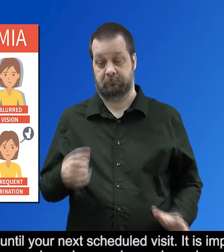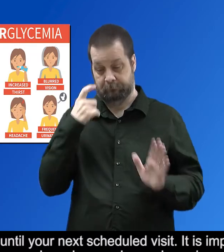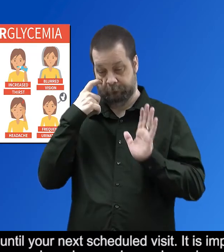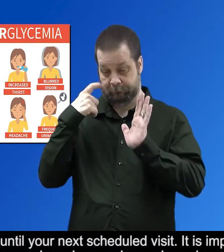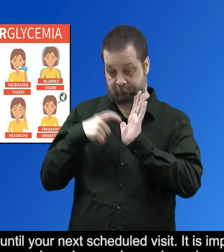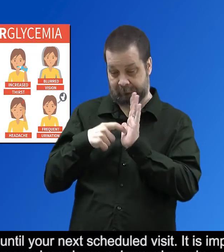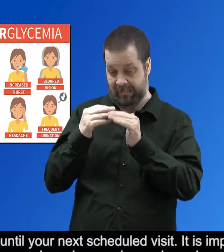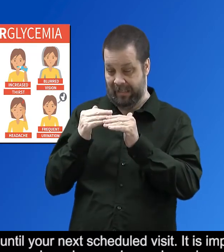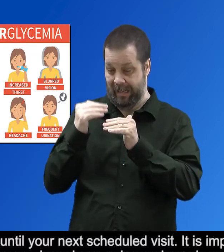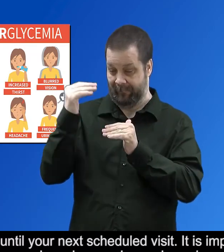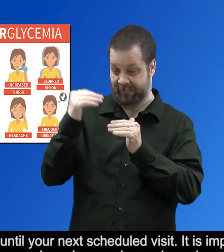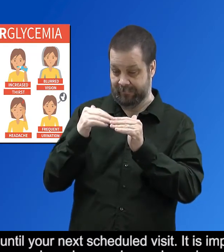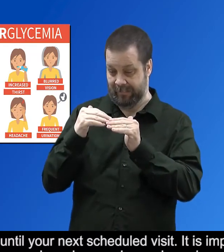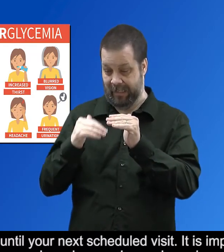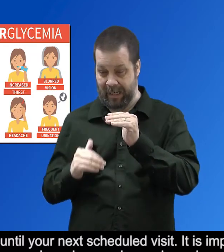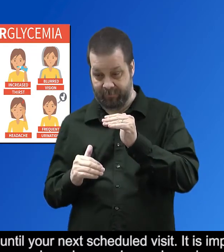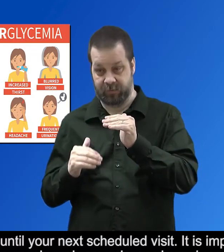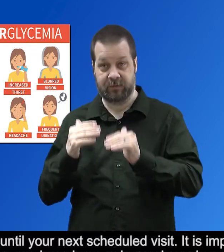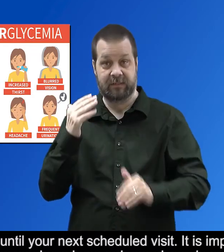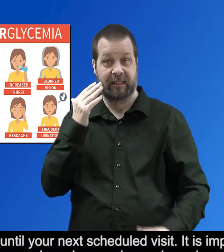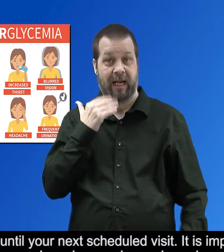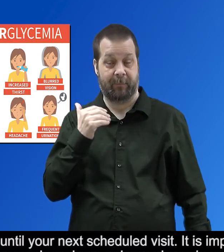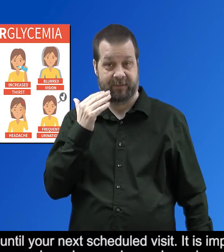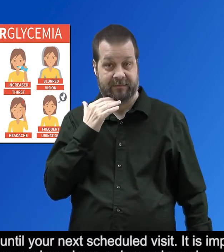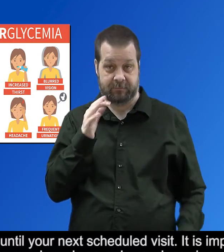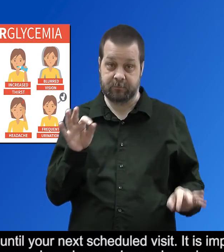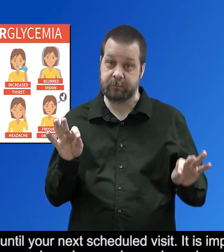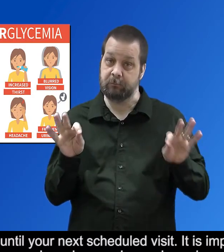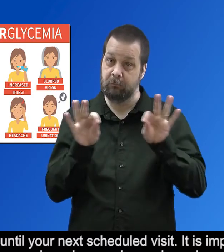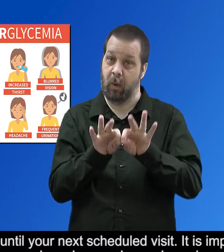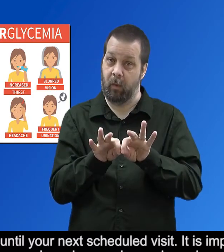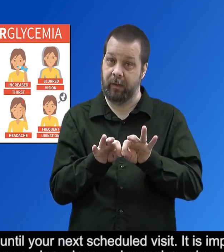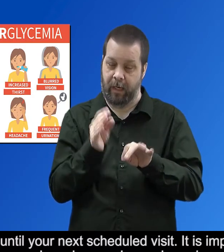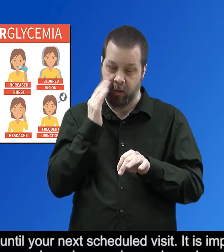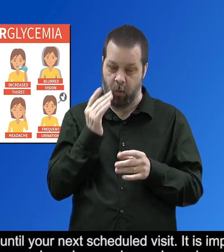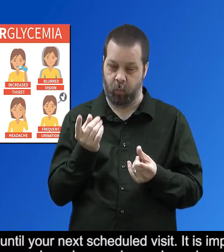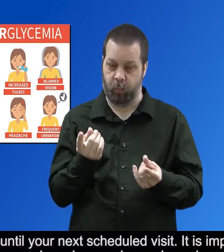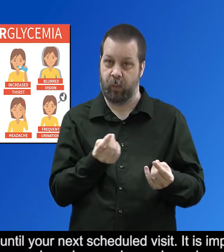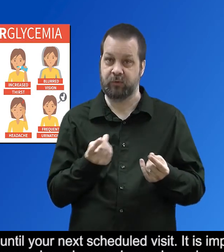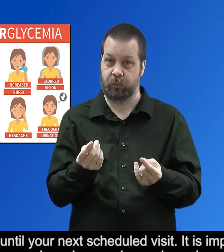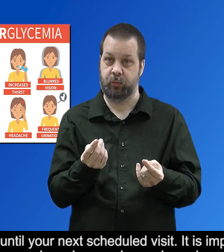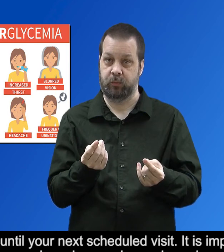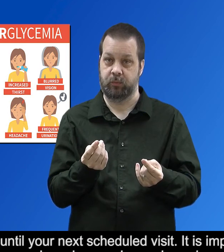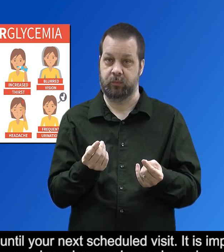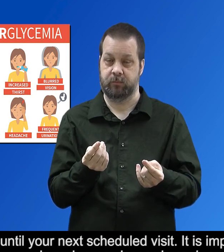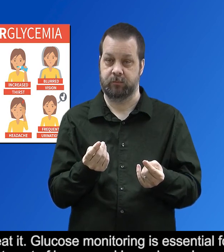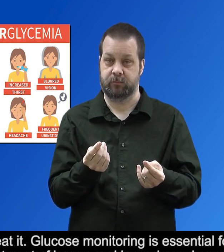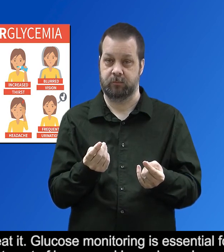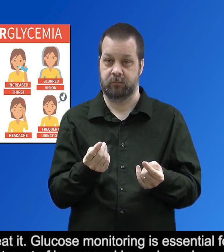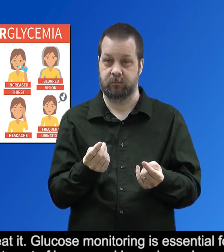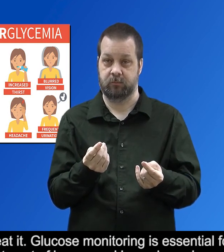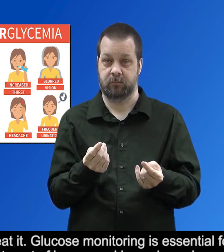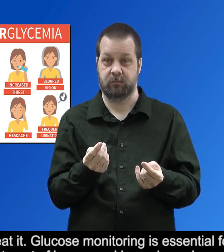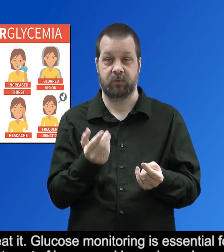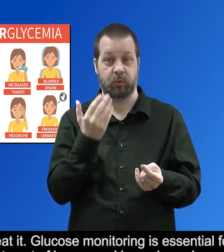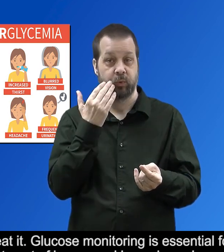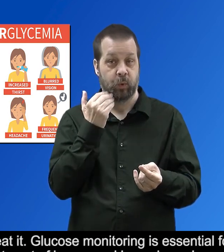It is important that you recognize when you have hypo or hyperglycemia and that you know how to treat it.